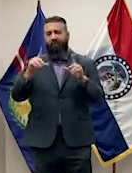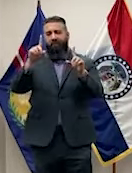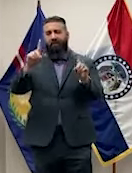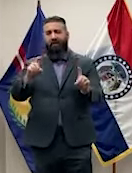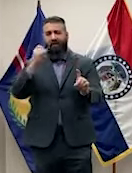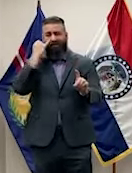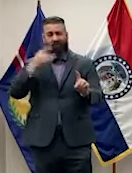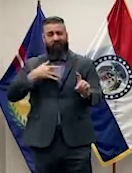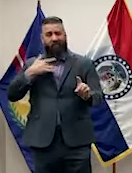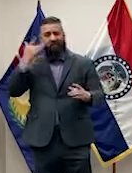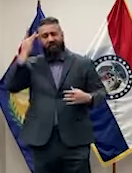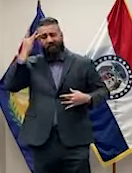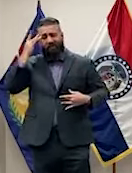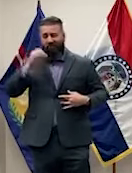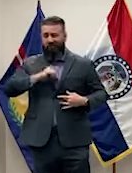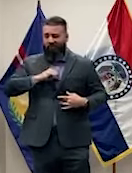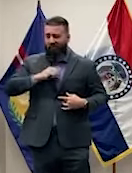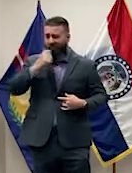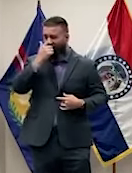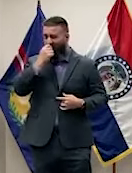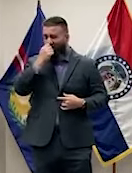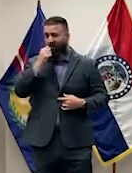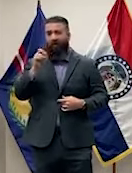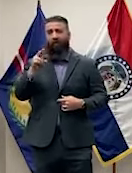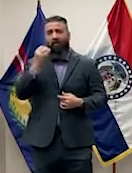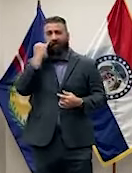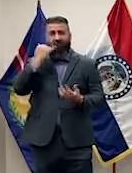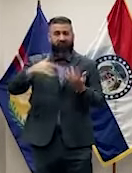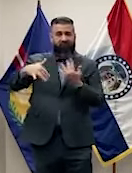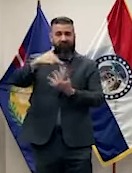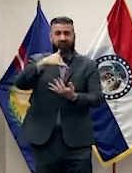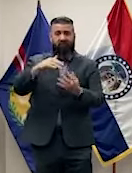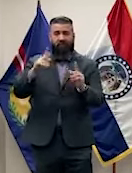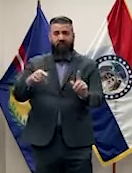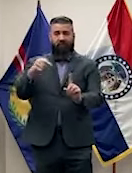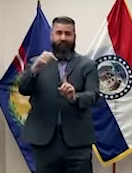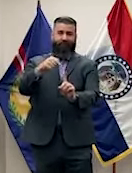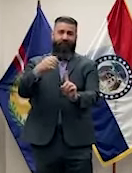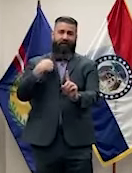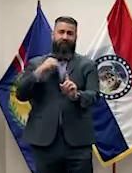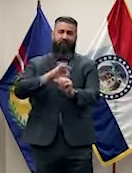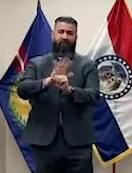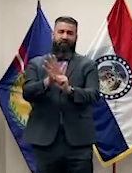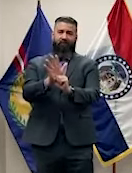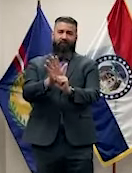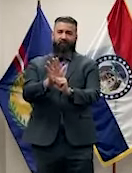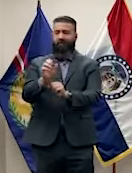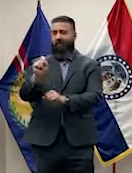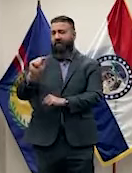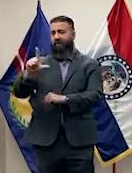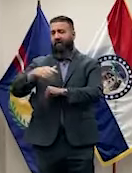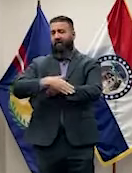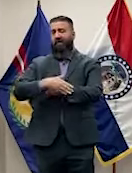been in close contact with someone who has COVID. St. Louis County offers 4 drive-through